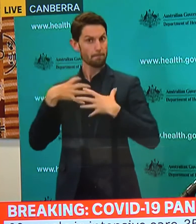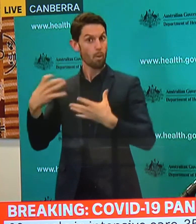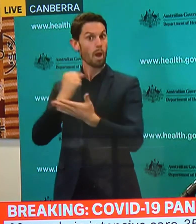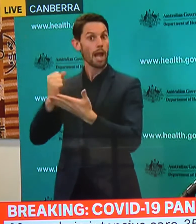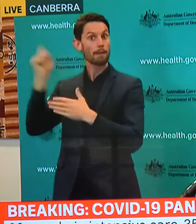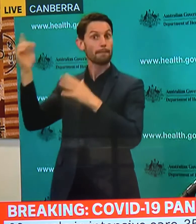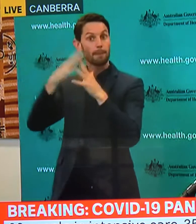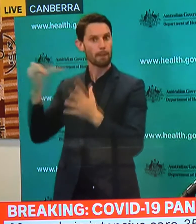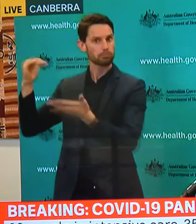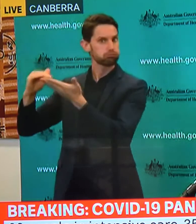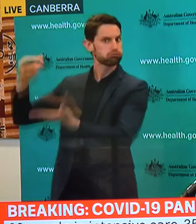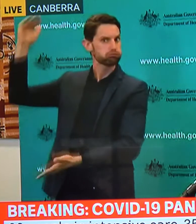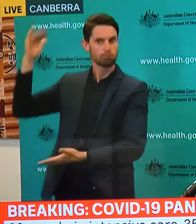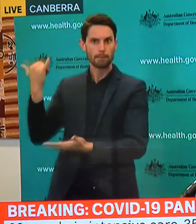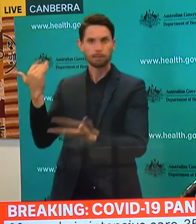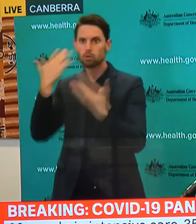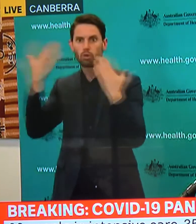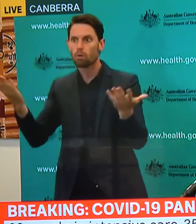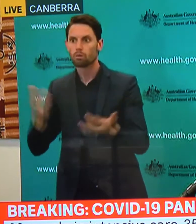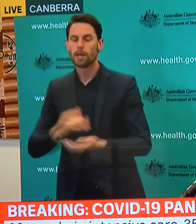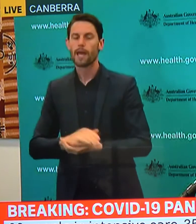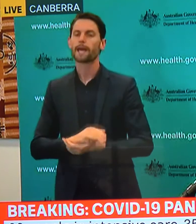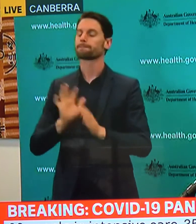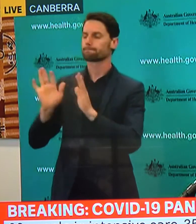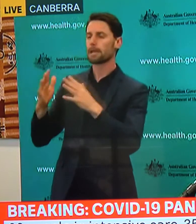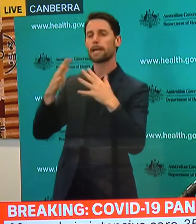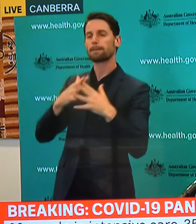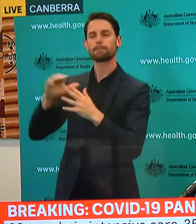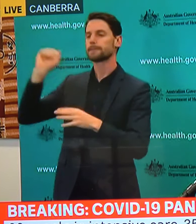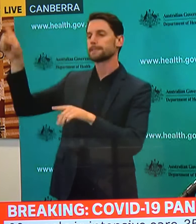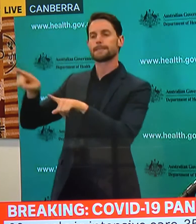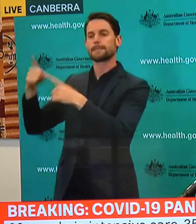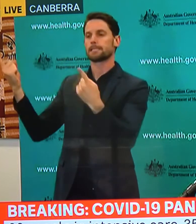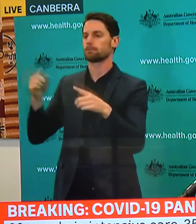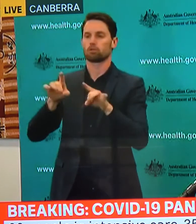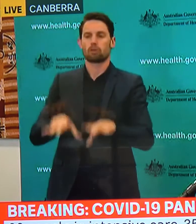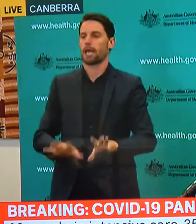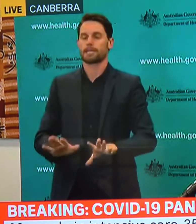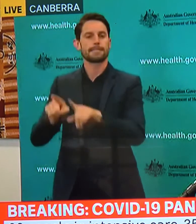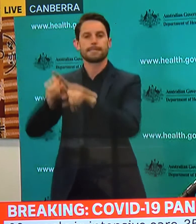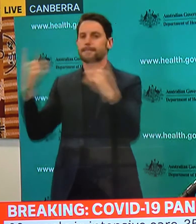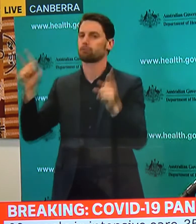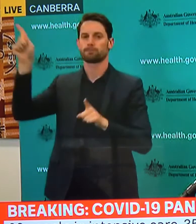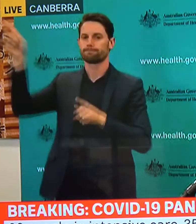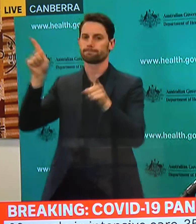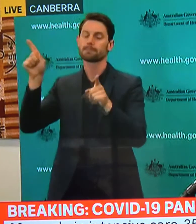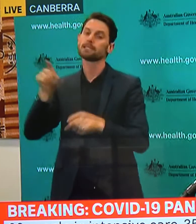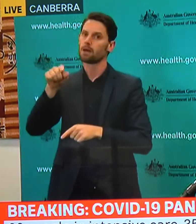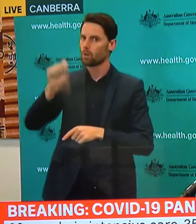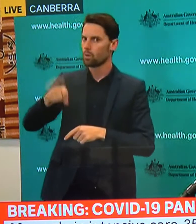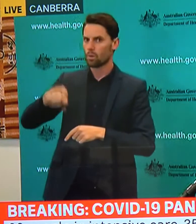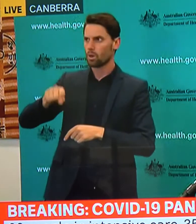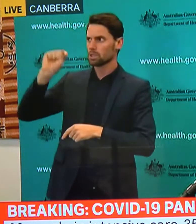coronavirus? I don't believe that we're in that same situation as the United States at the moment. We must remember, it's a terrible and